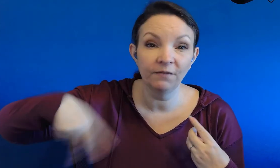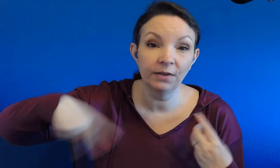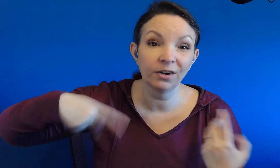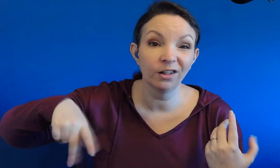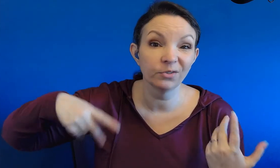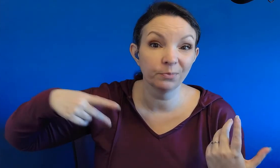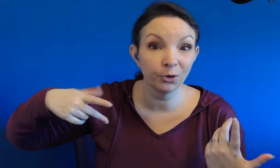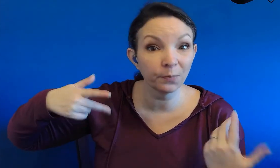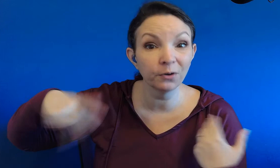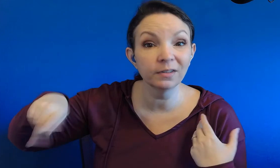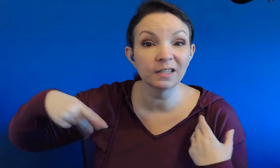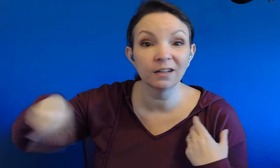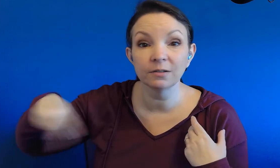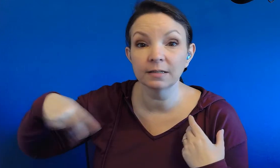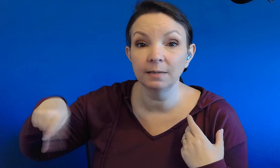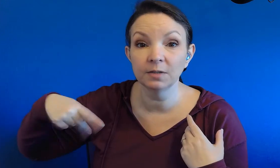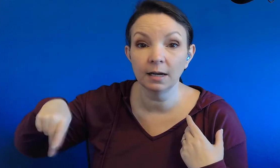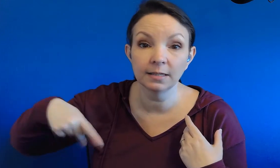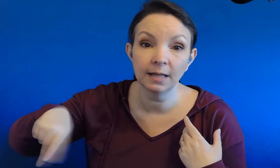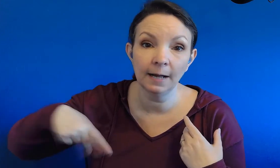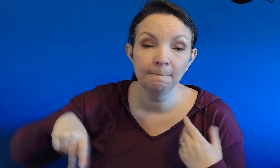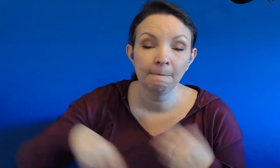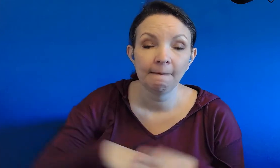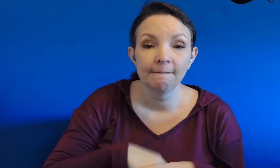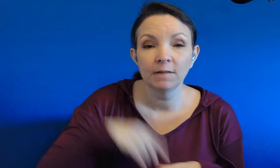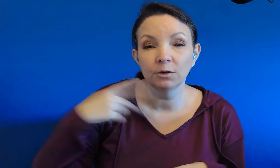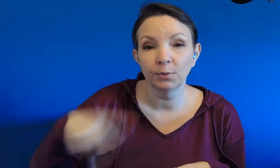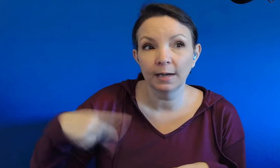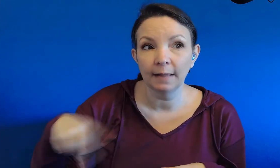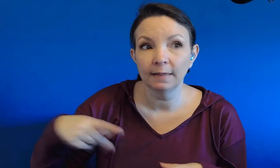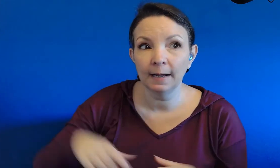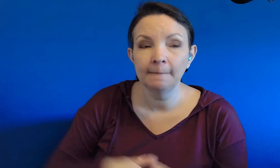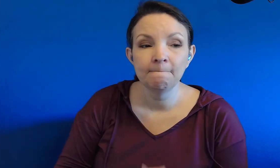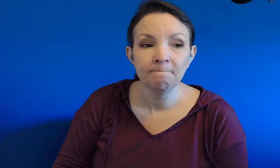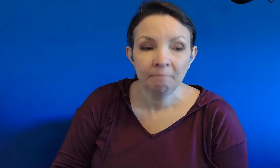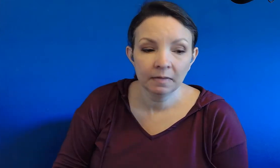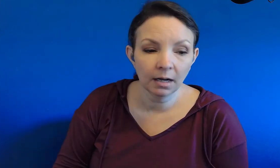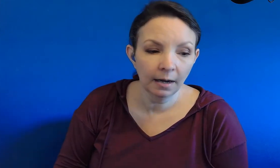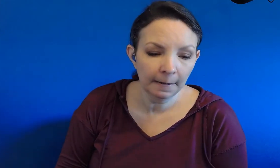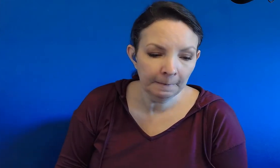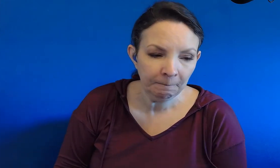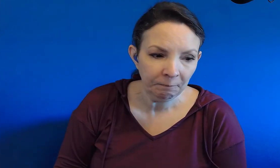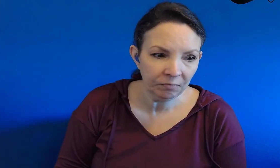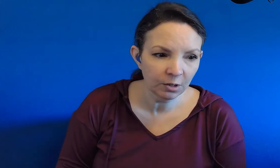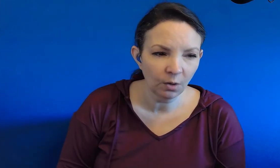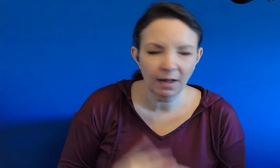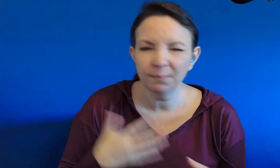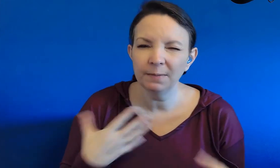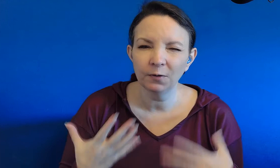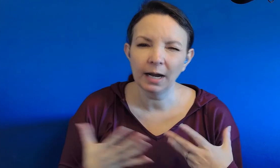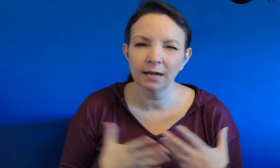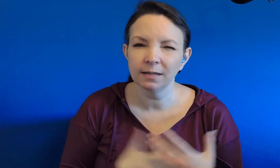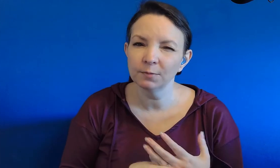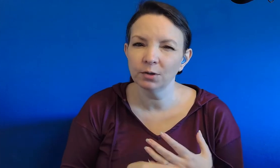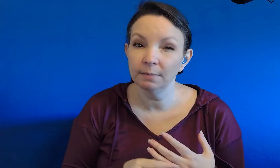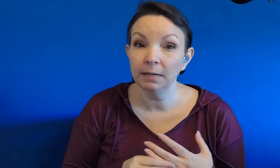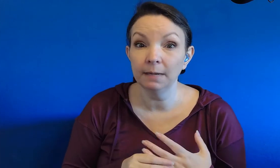color was purple. It's also the same sign as that. That's where I got that. So a lot of people got some sort of meaning